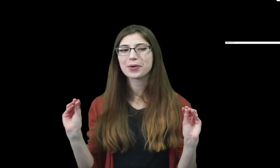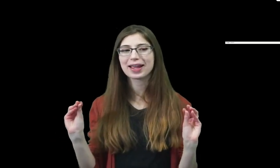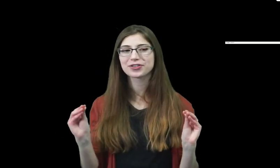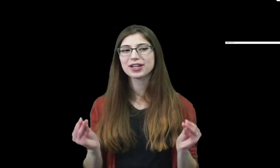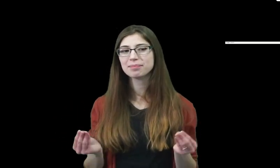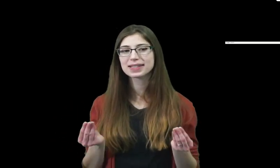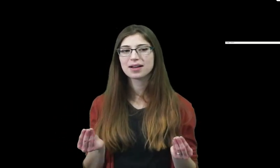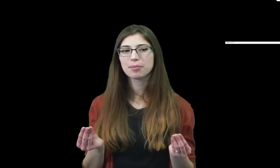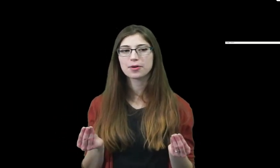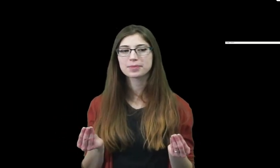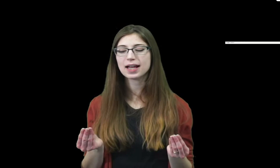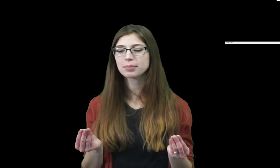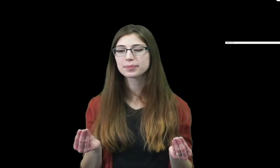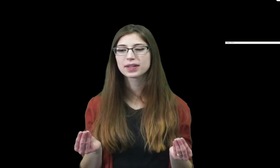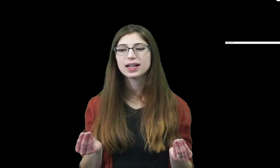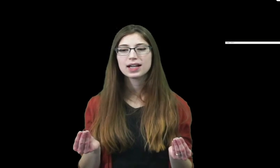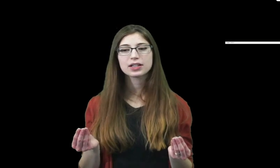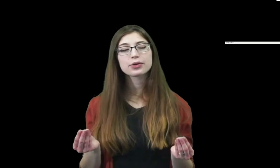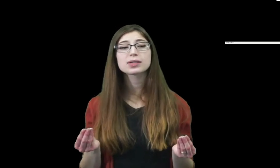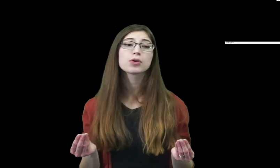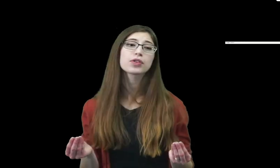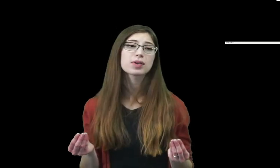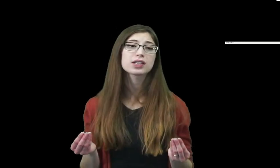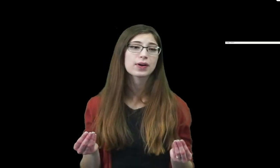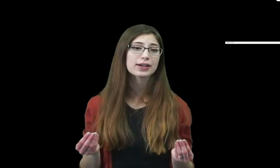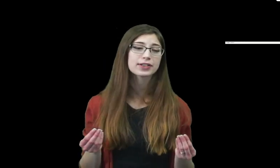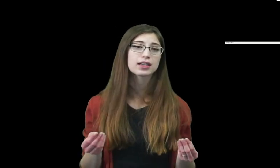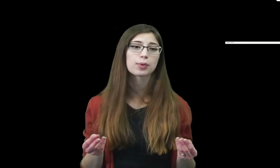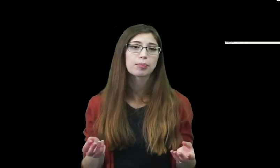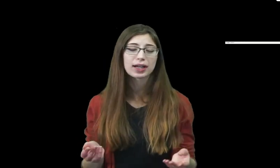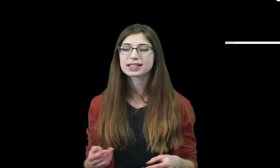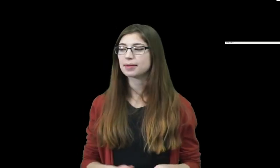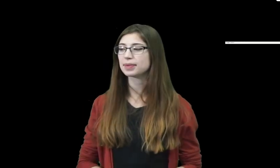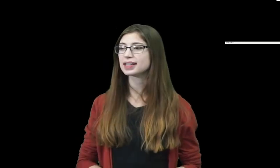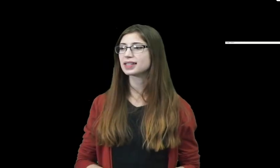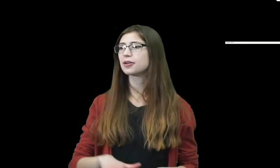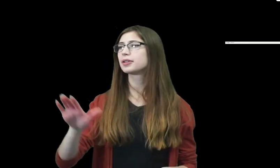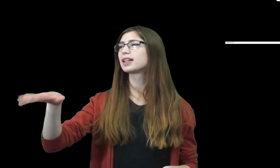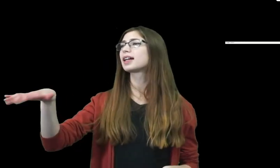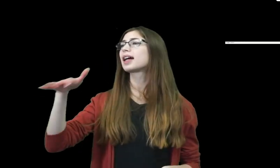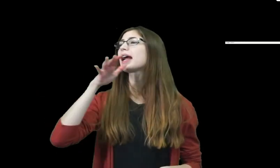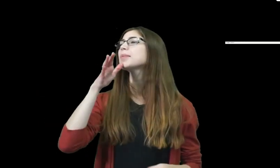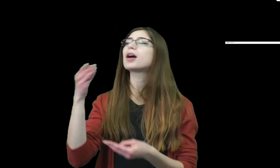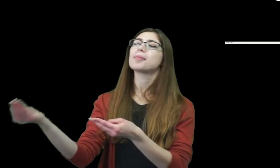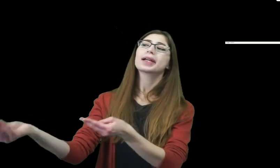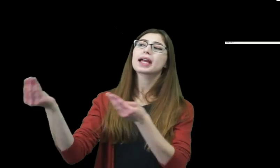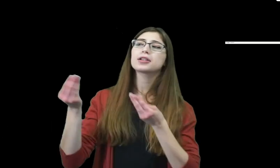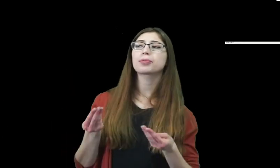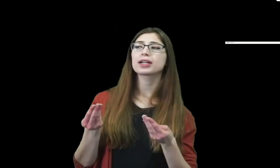hand shapes, palms up. You're going to move them in the direction that you were bringing something. So, hey mom, can you bring